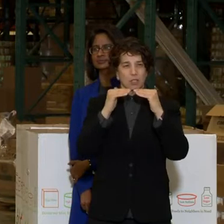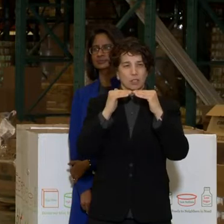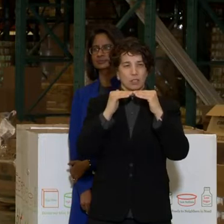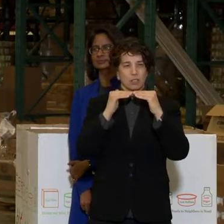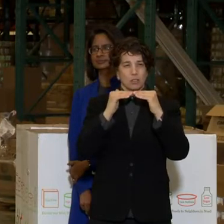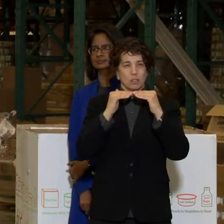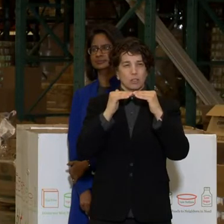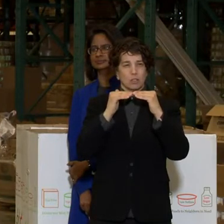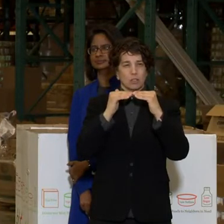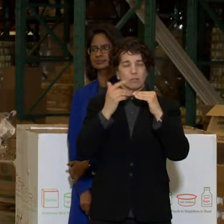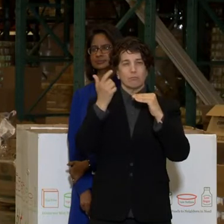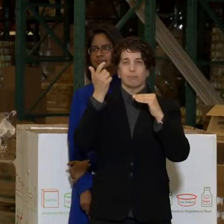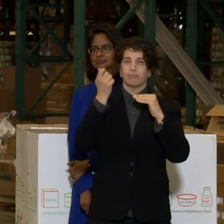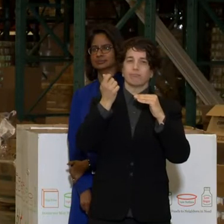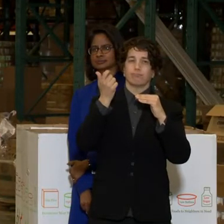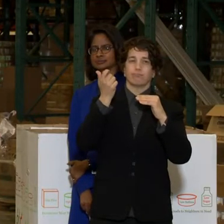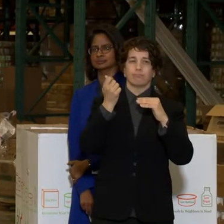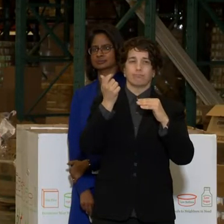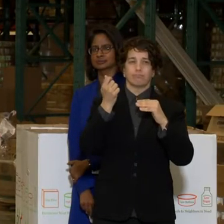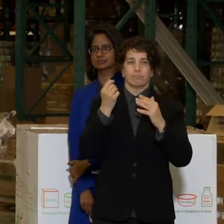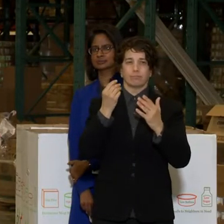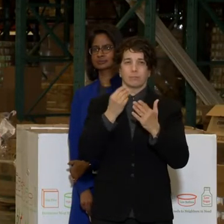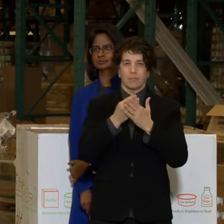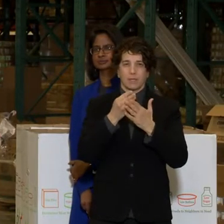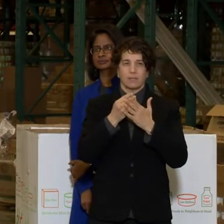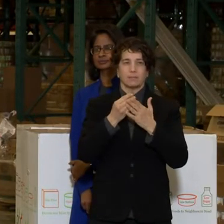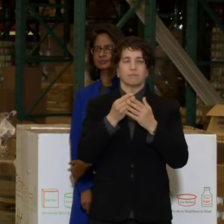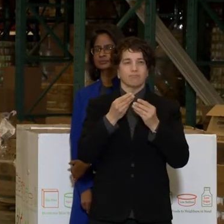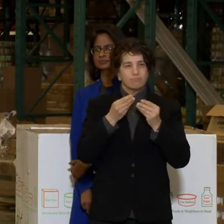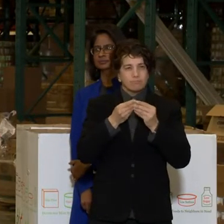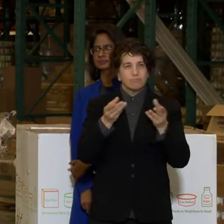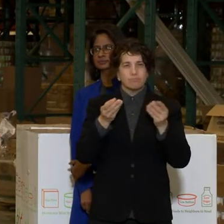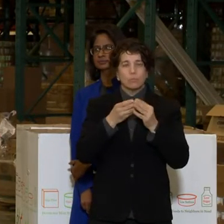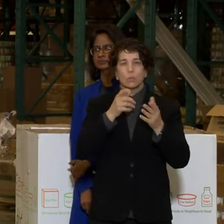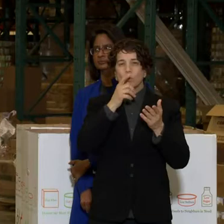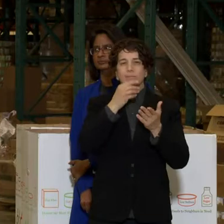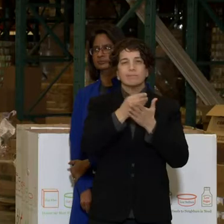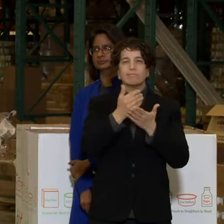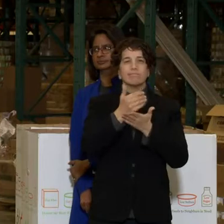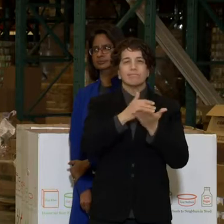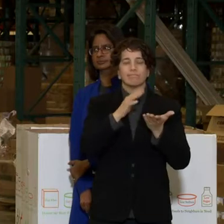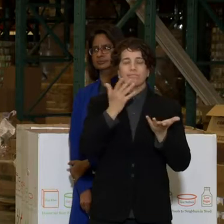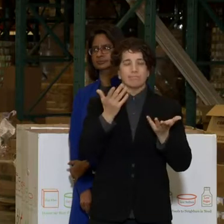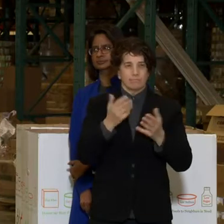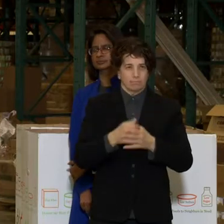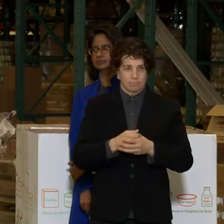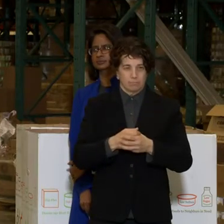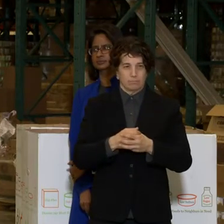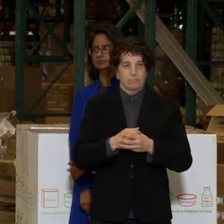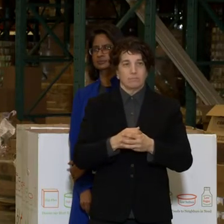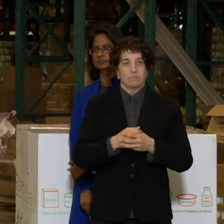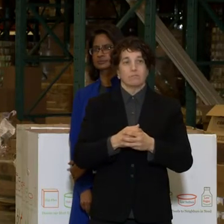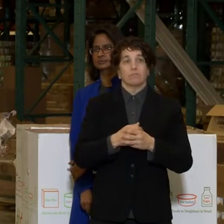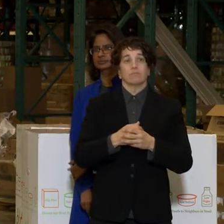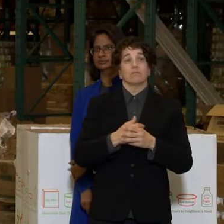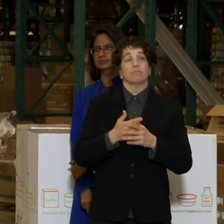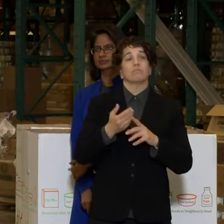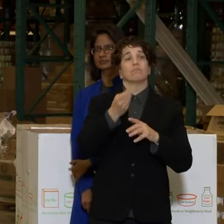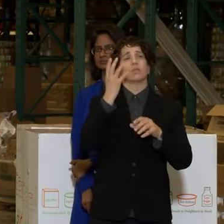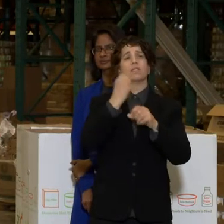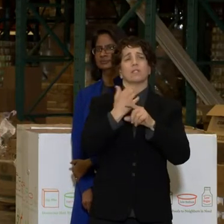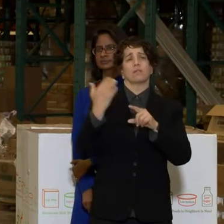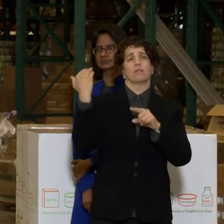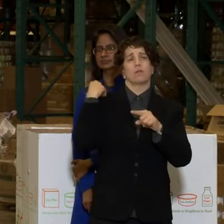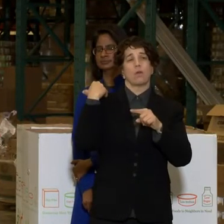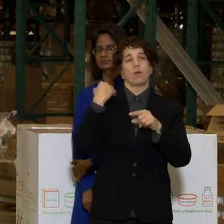for free metro than I have. A few years back, I created a program called Kids Ride Free, which